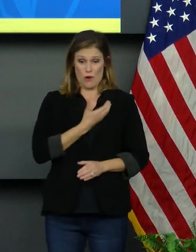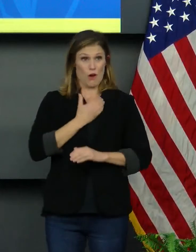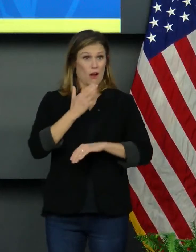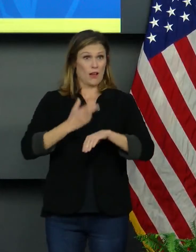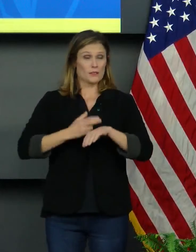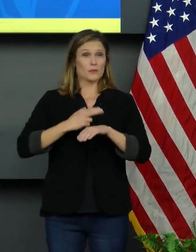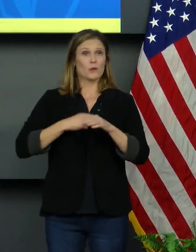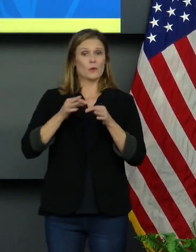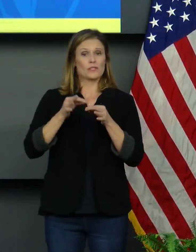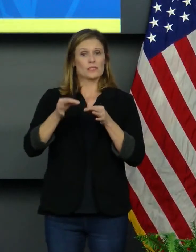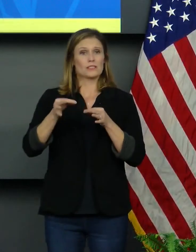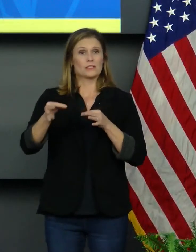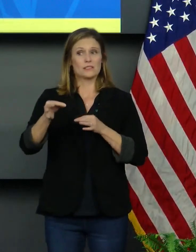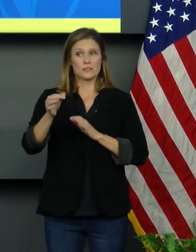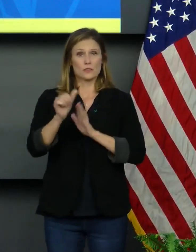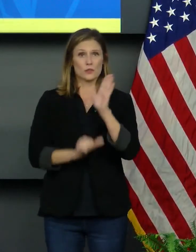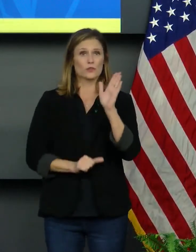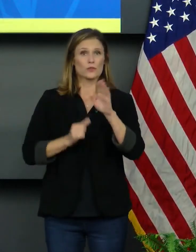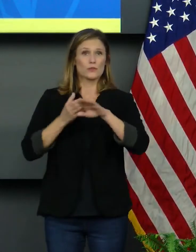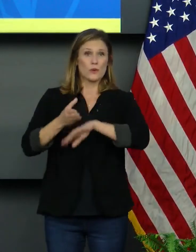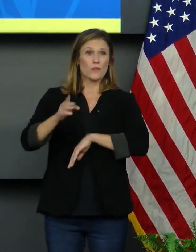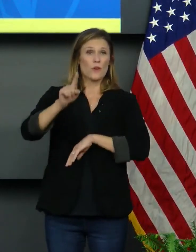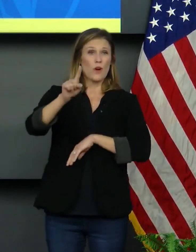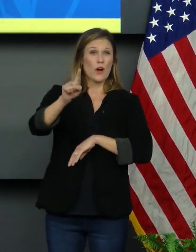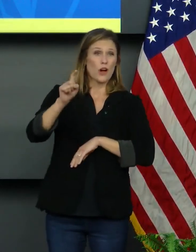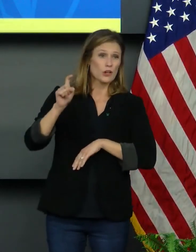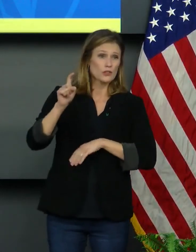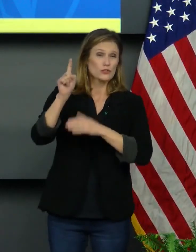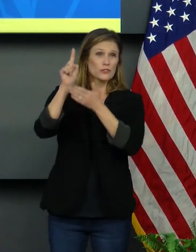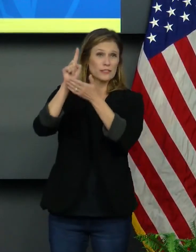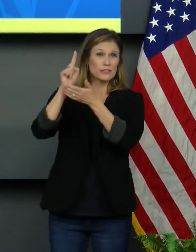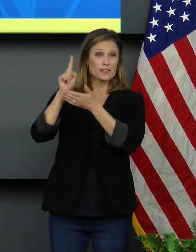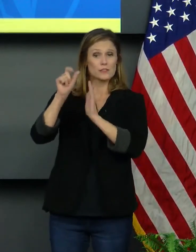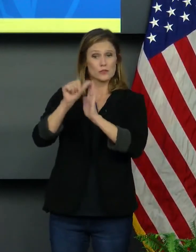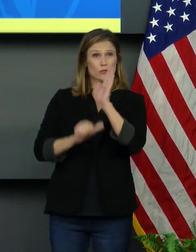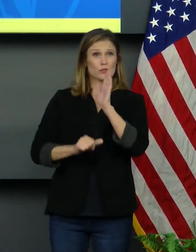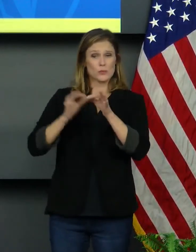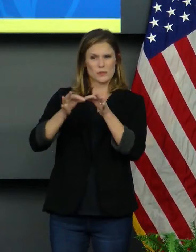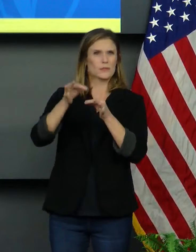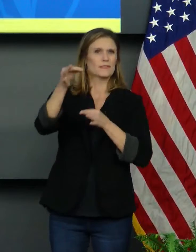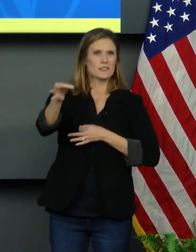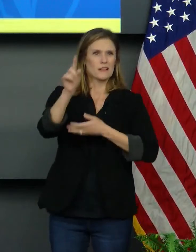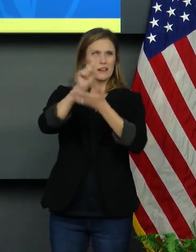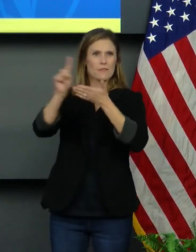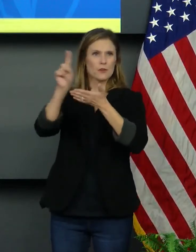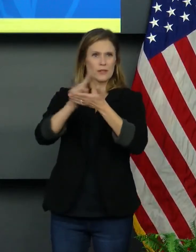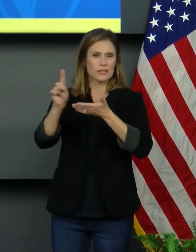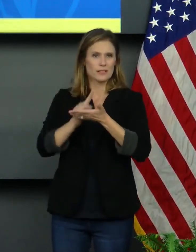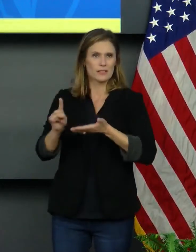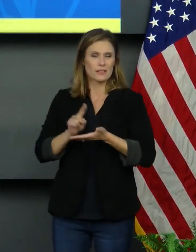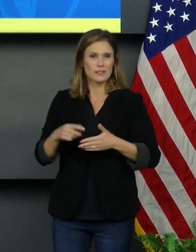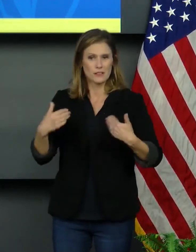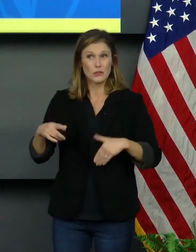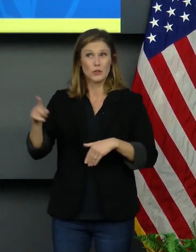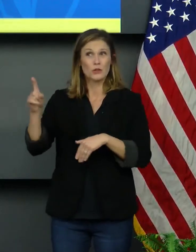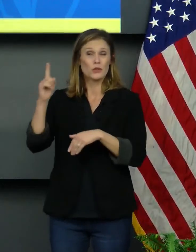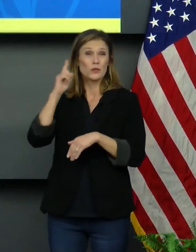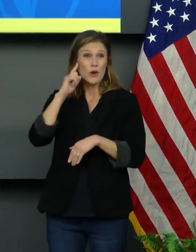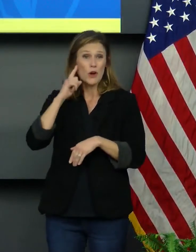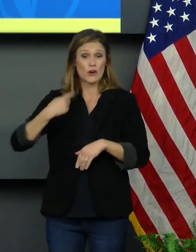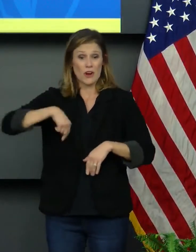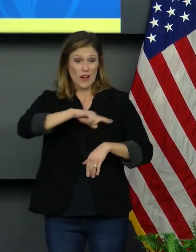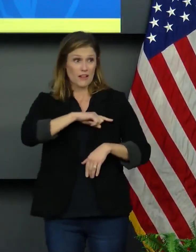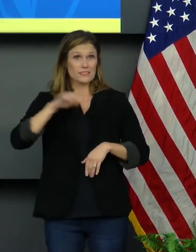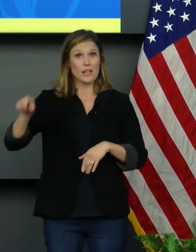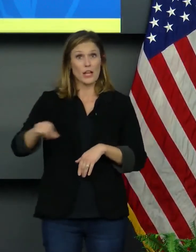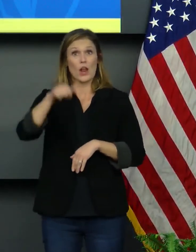surgeries of more than 100 every single week that goes by. And you've heard us and